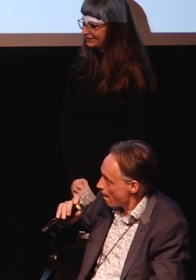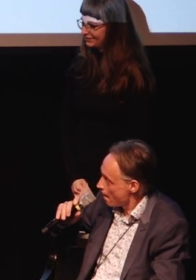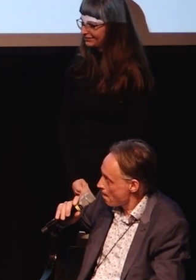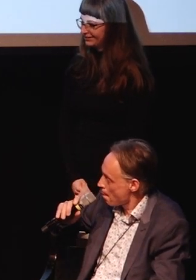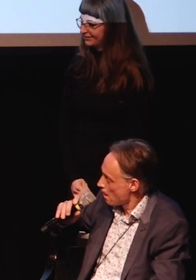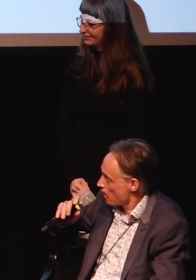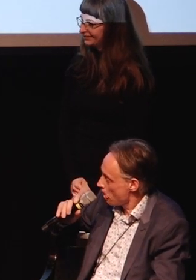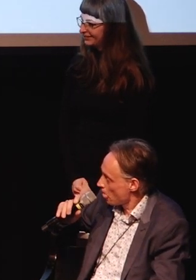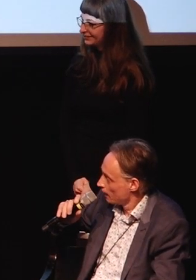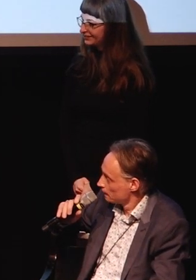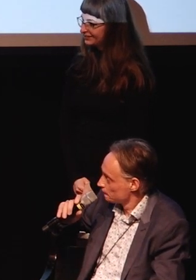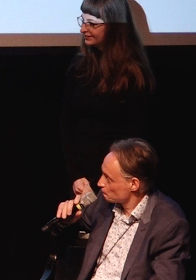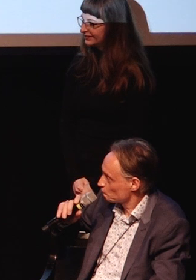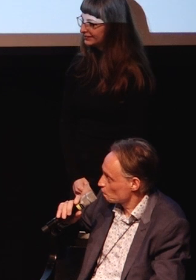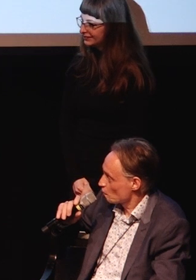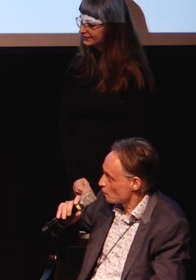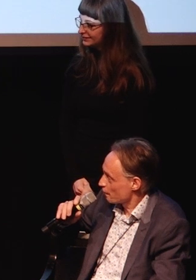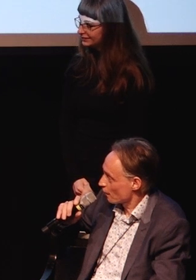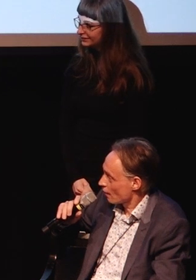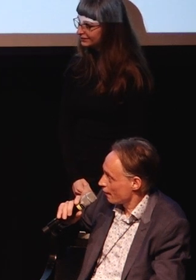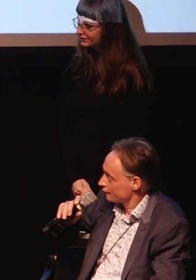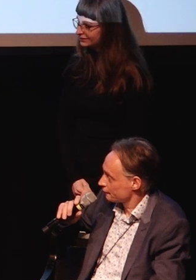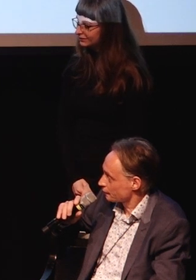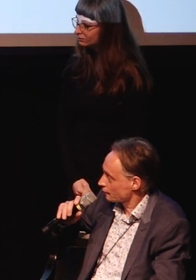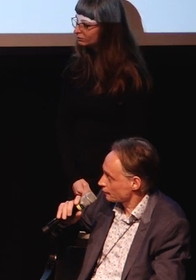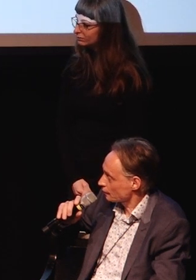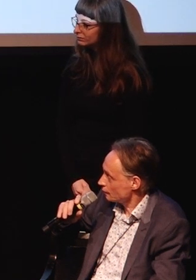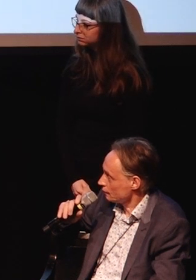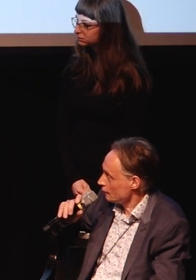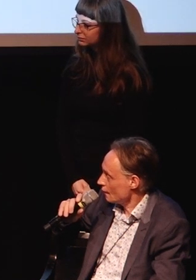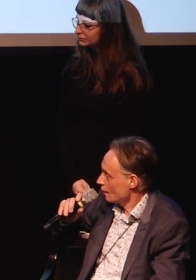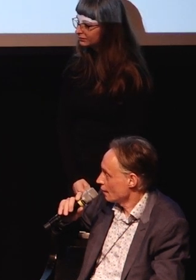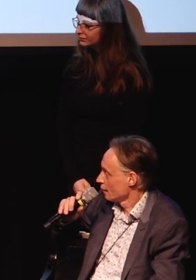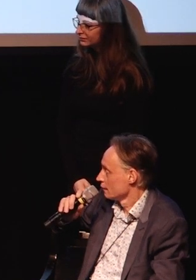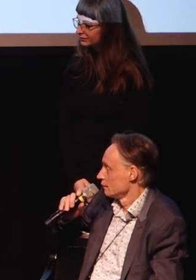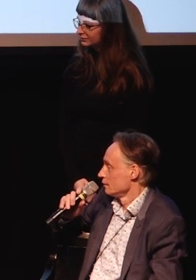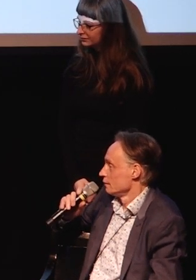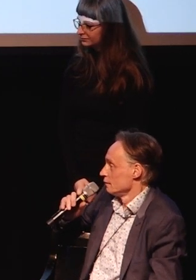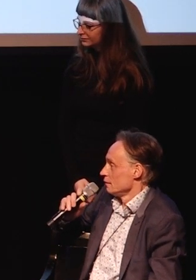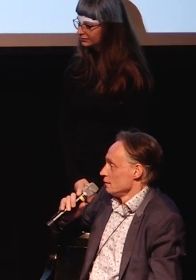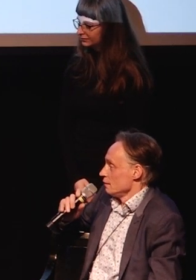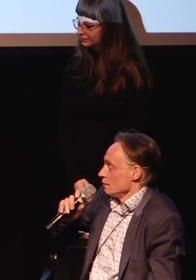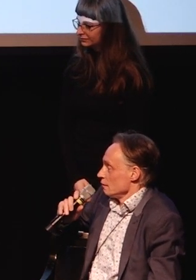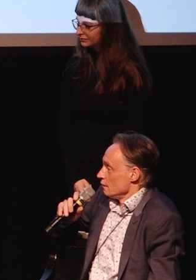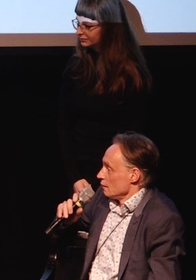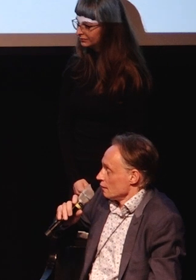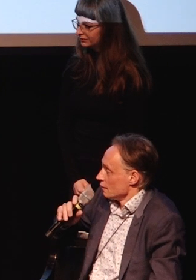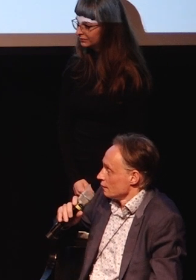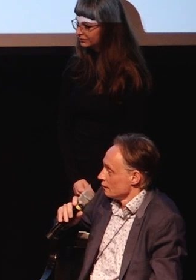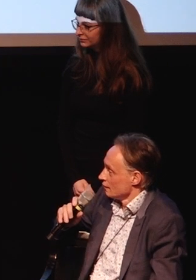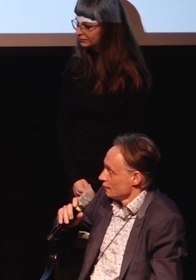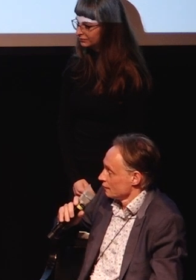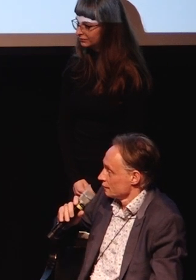deck, and I was completely blown away by the visuals. It's like, why not give opportunity to new creatives and